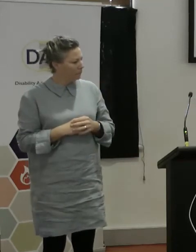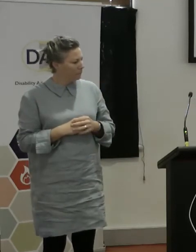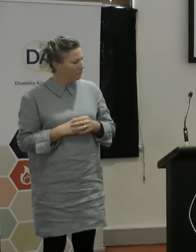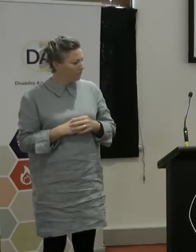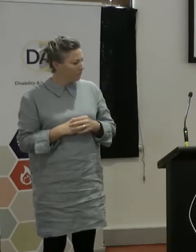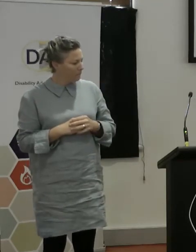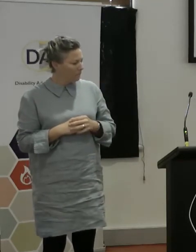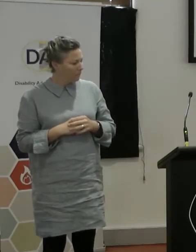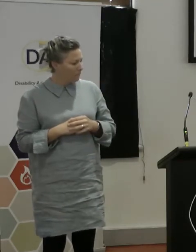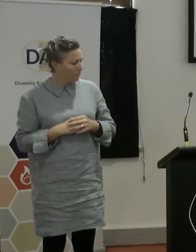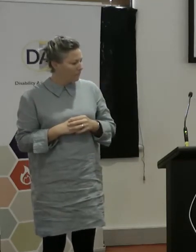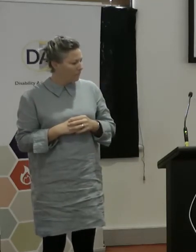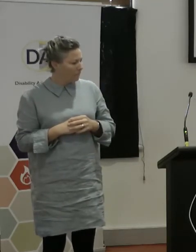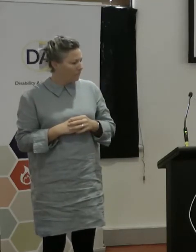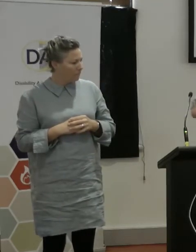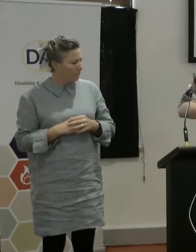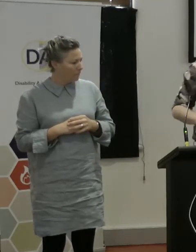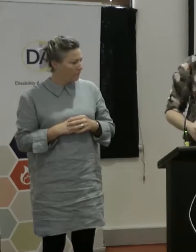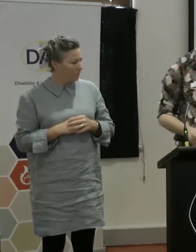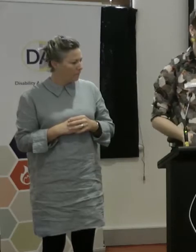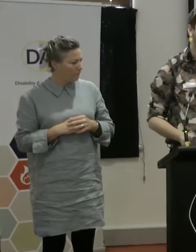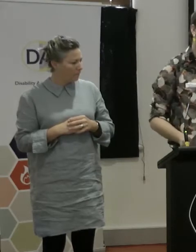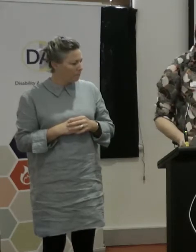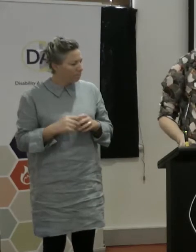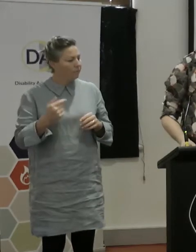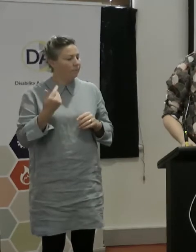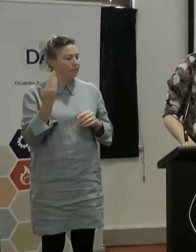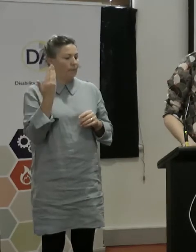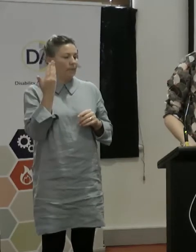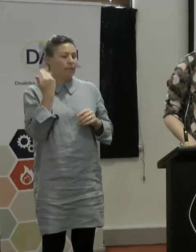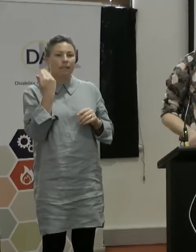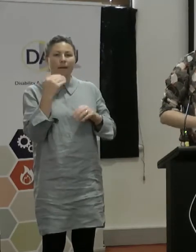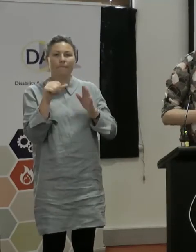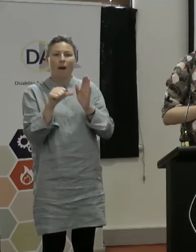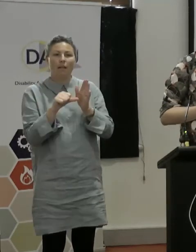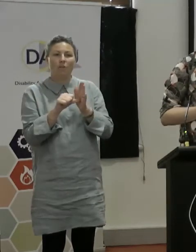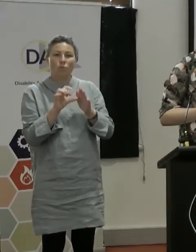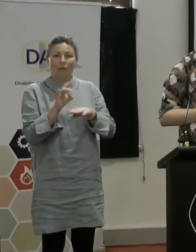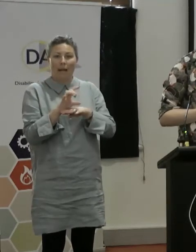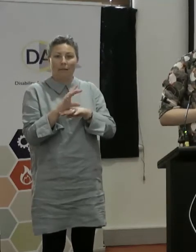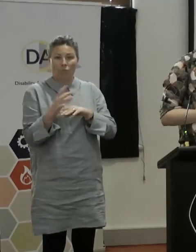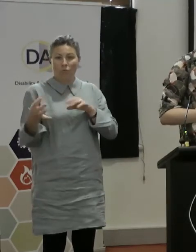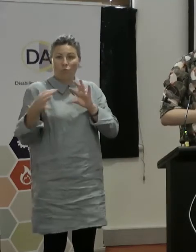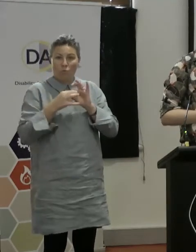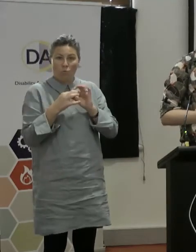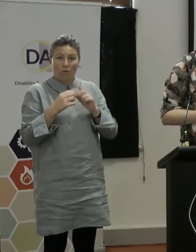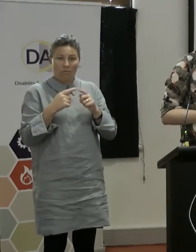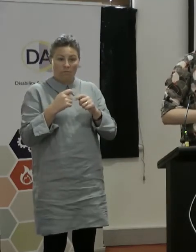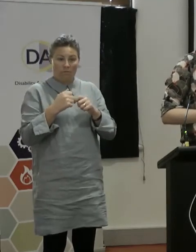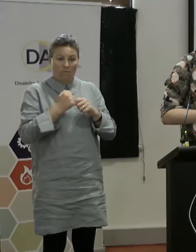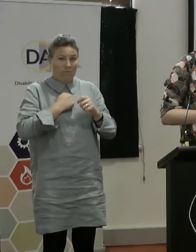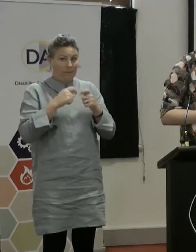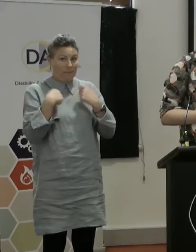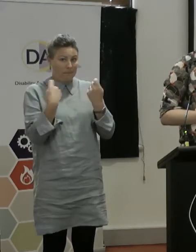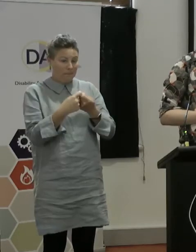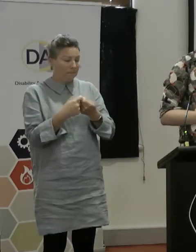bottom? So, thank you. As I said, we've recently had financial counsellors come on board. One of the main